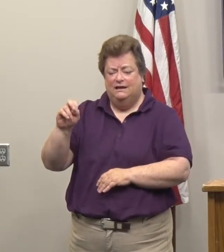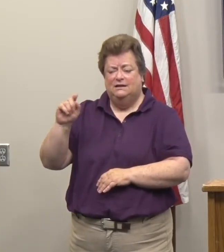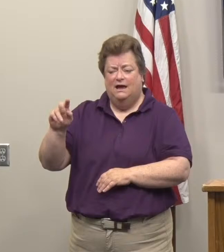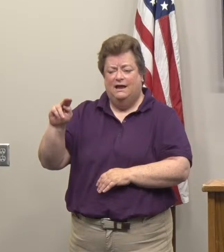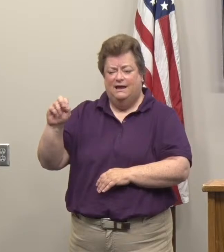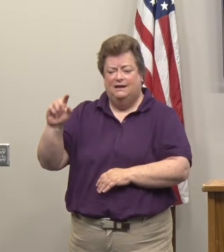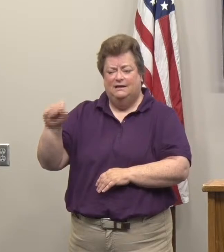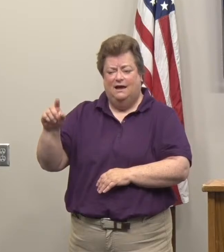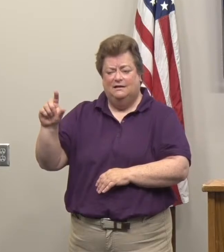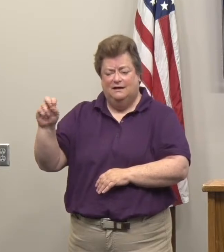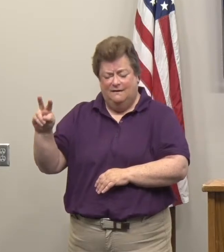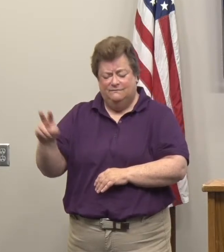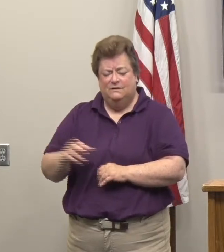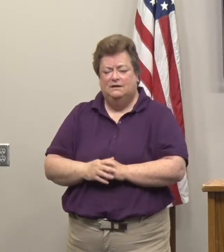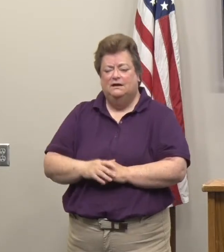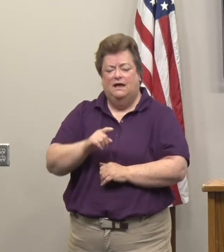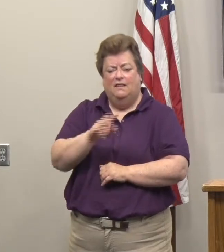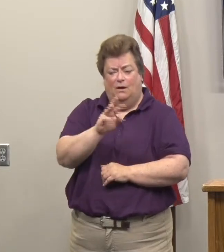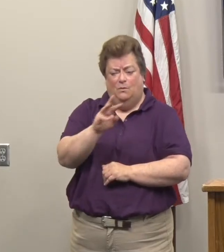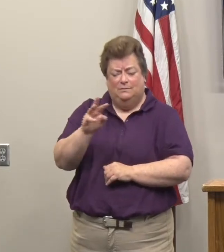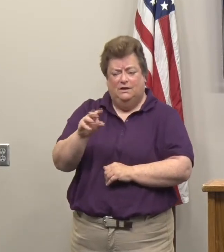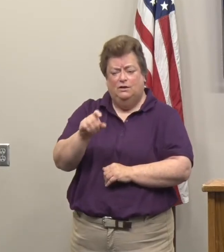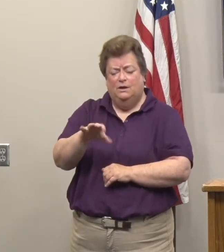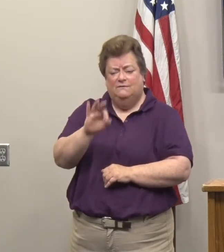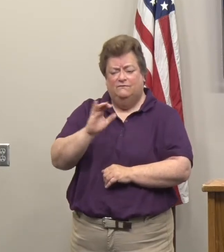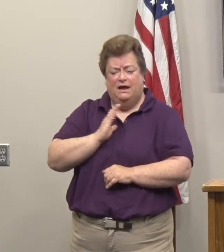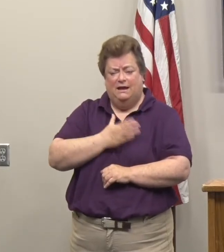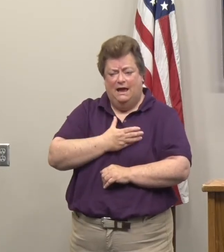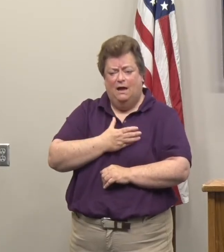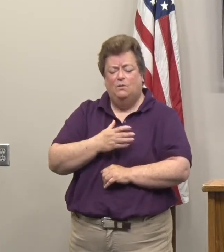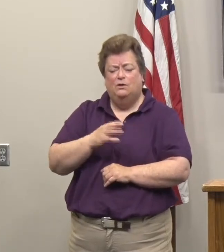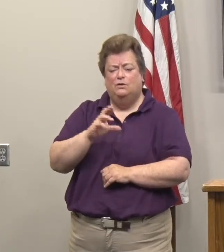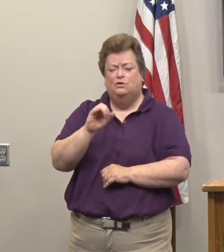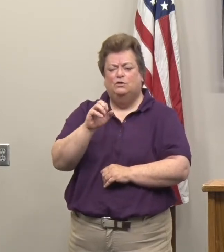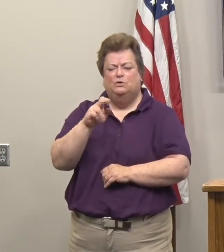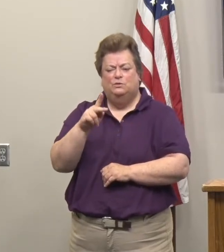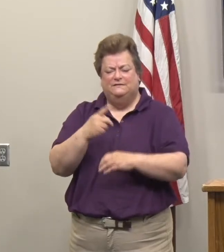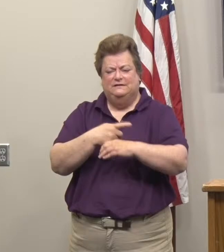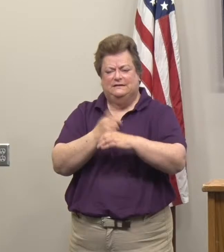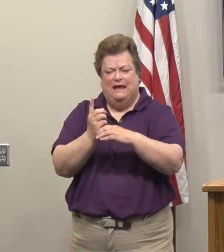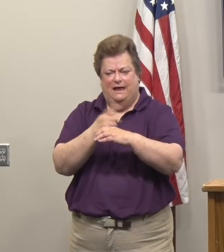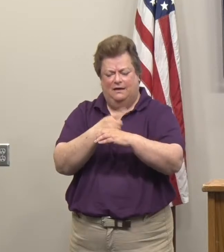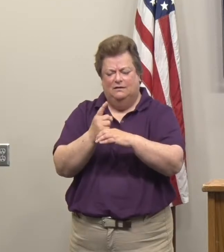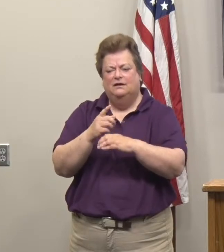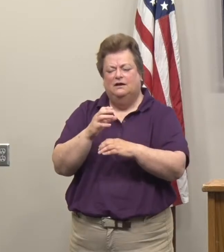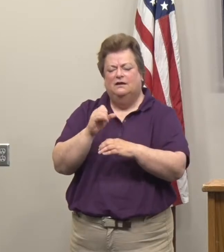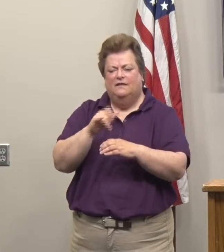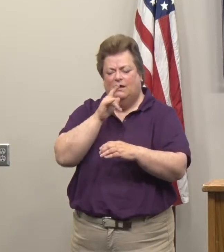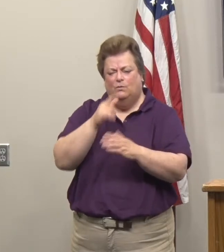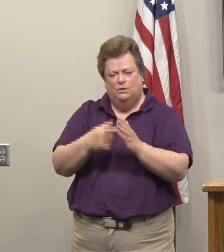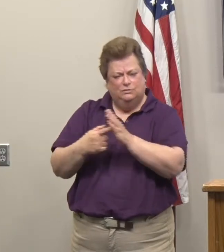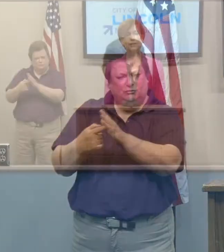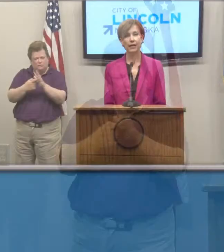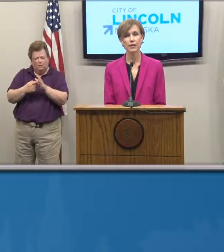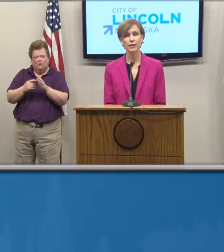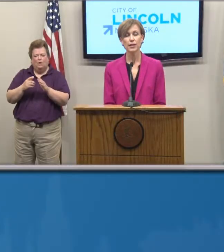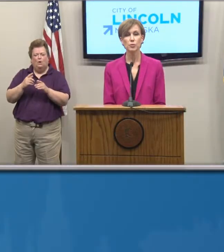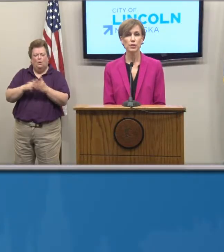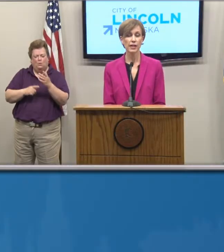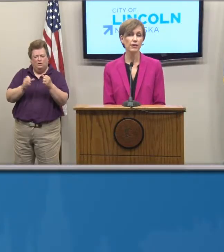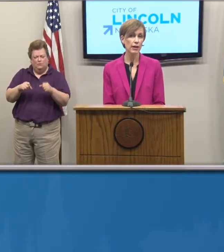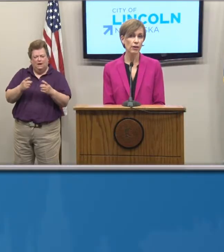covid19.lincoln.ne.gov. At that website, you will also find our COVID-19 Risk Dial, a tool to help our community members know the steps they can